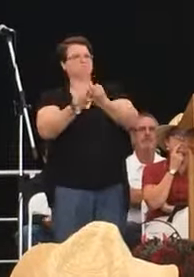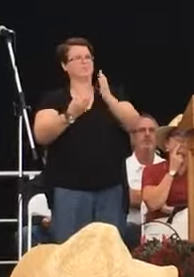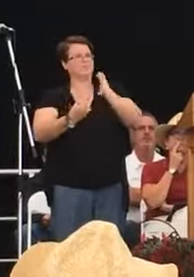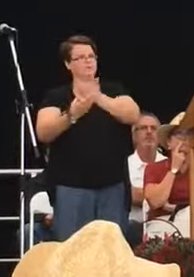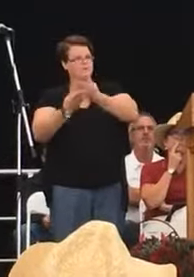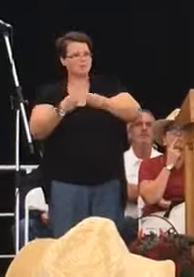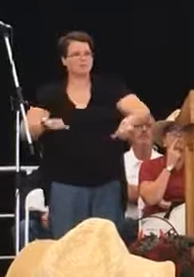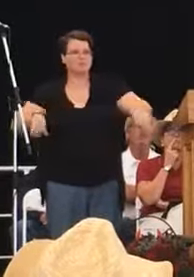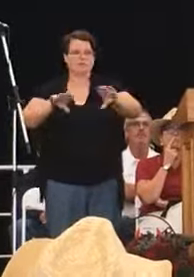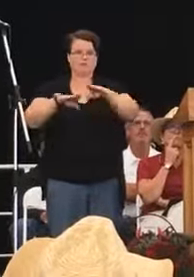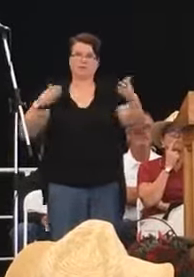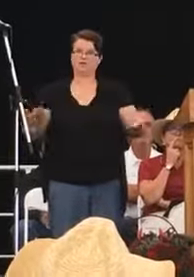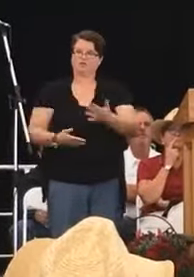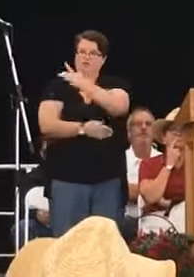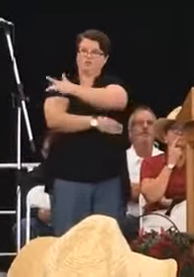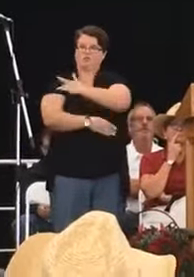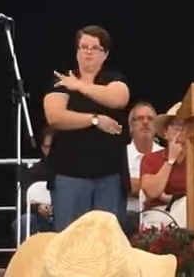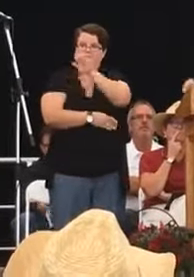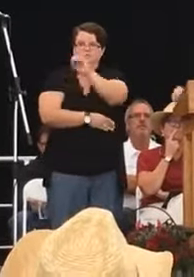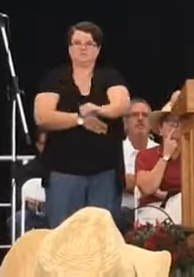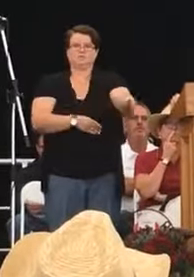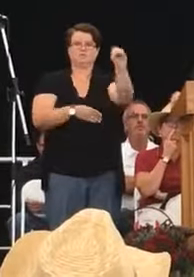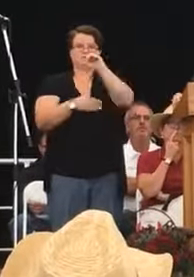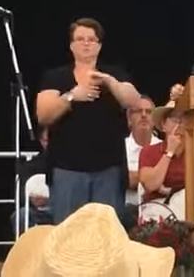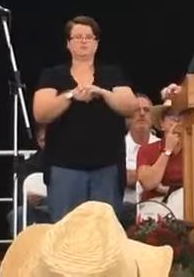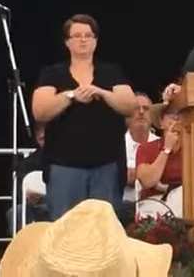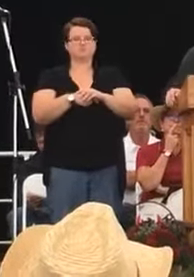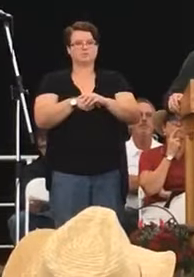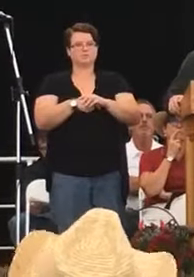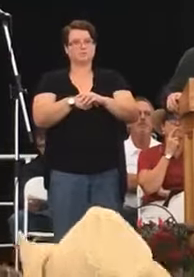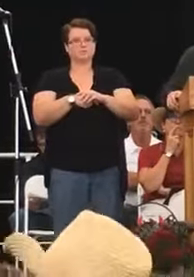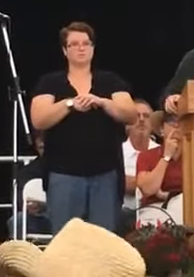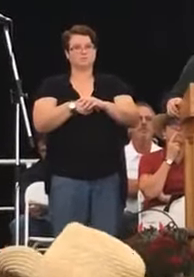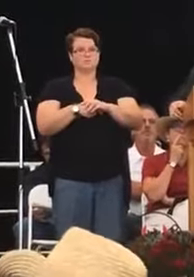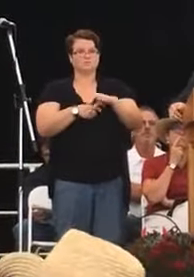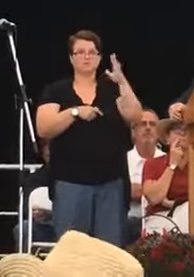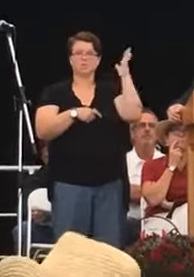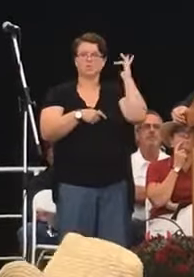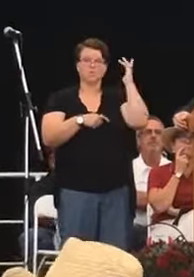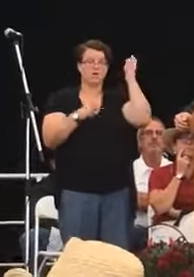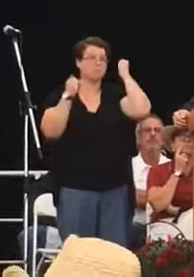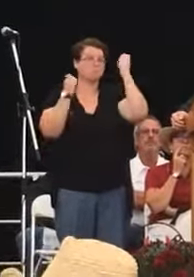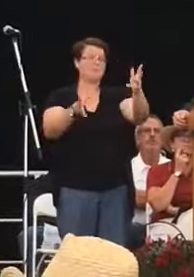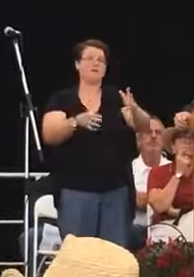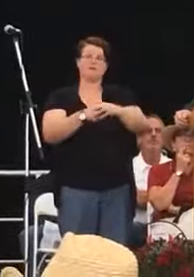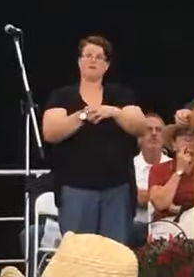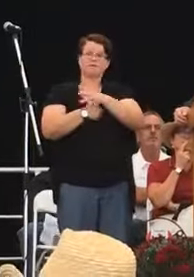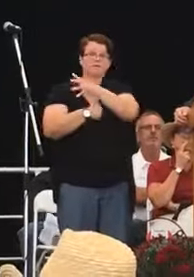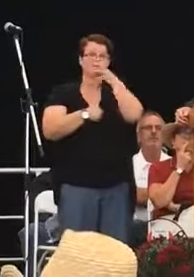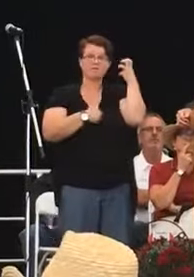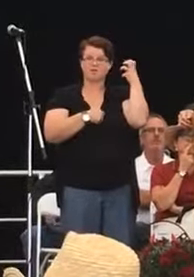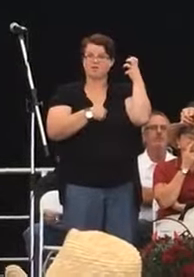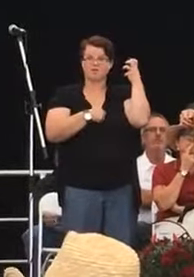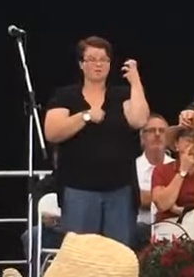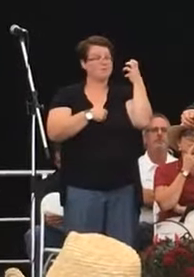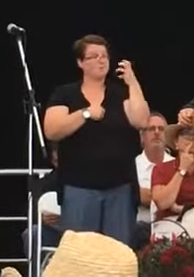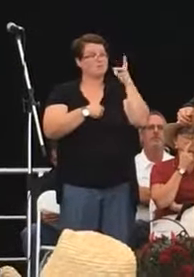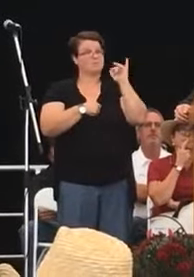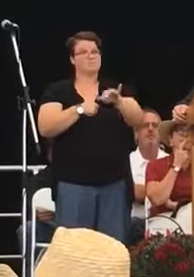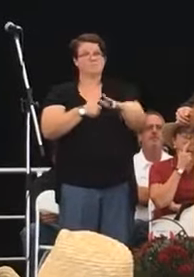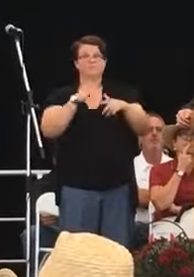this province. Because the reality is we're losing far too many farmers and far too much farmland at